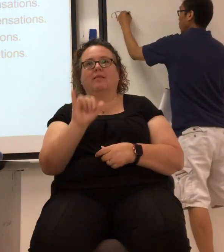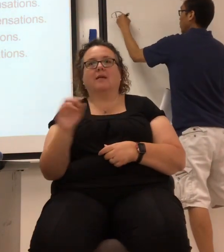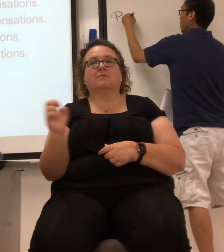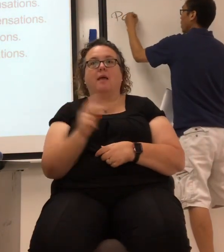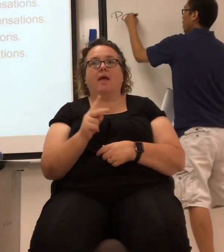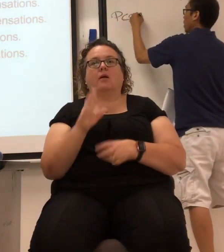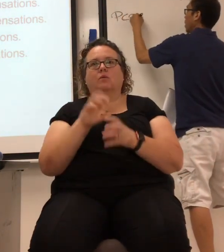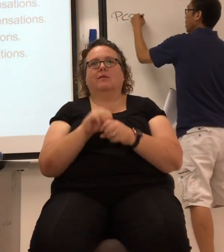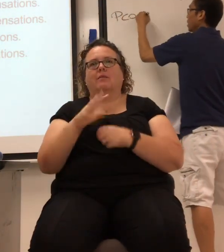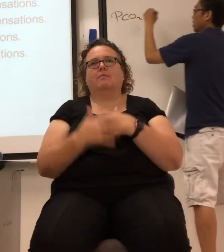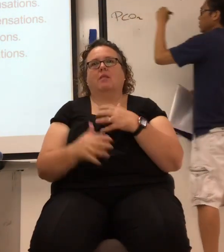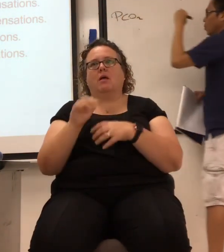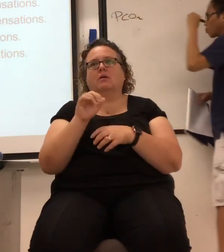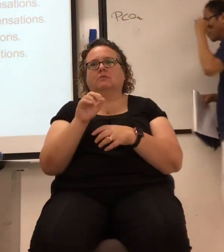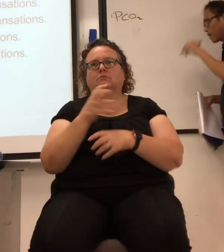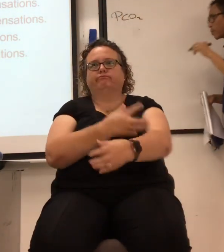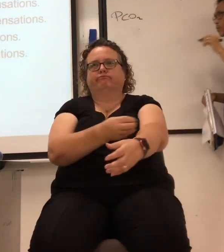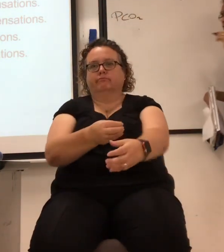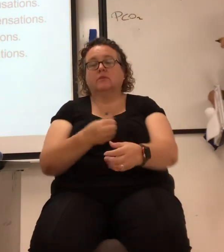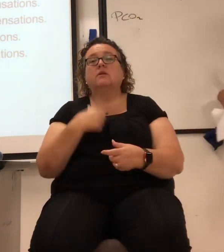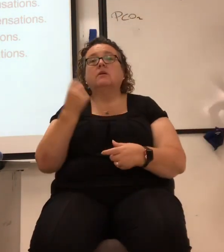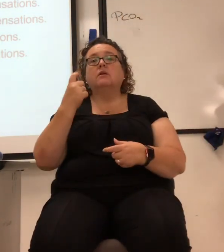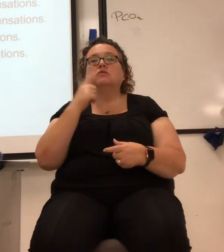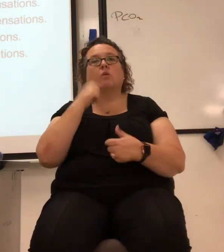make it a fair fight, here are the values that I have to give you.